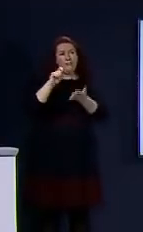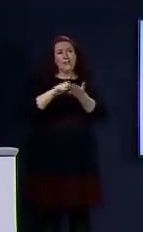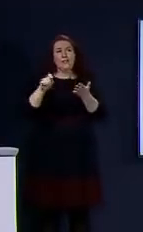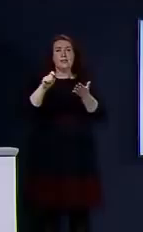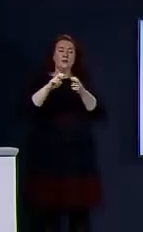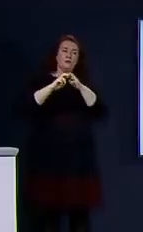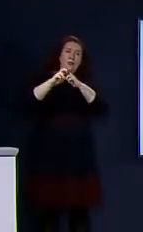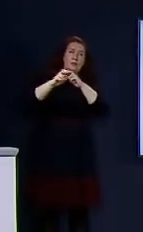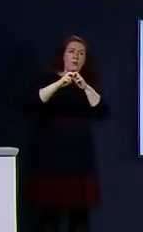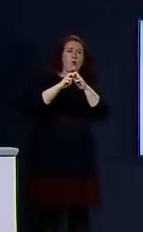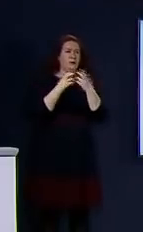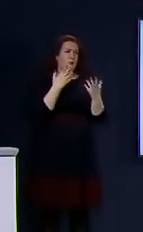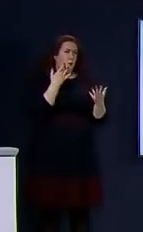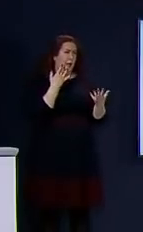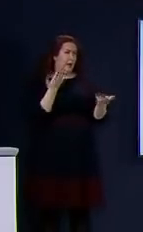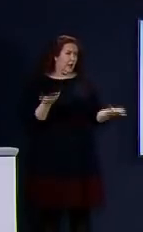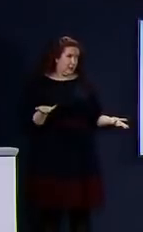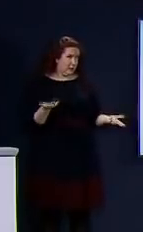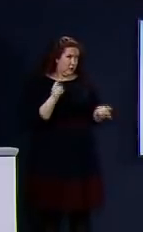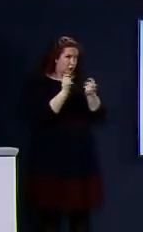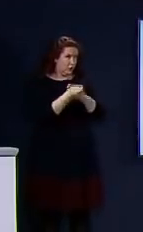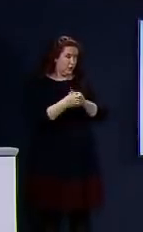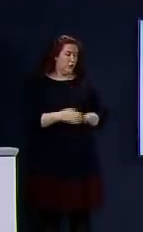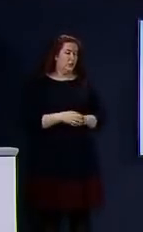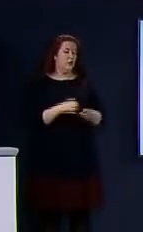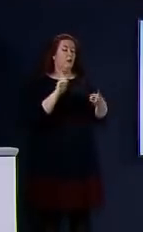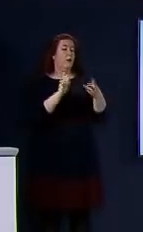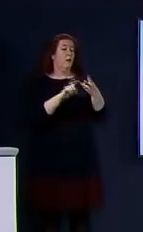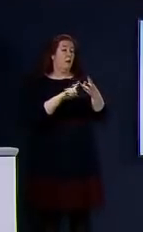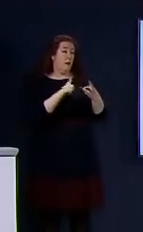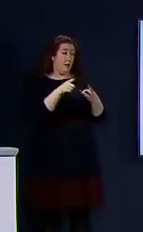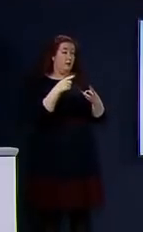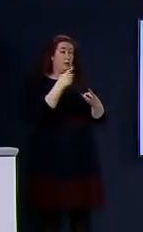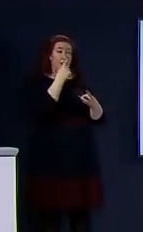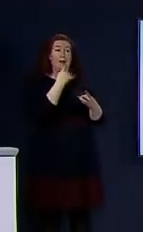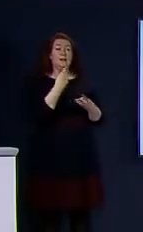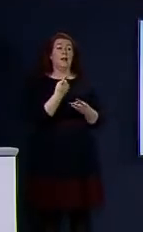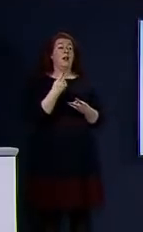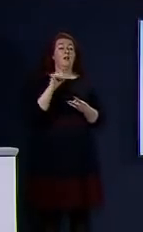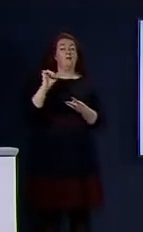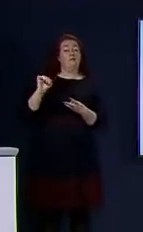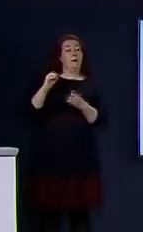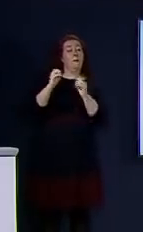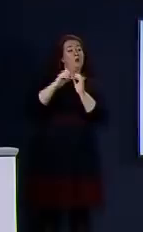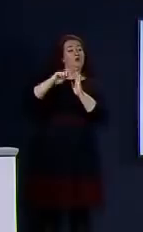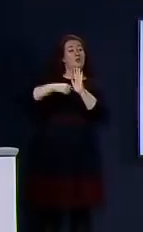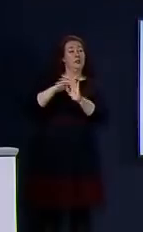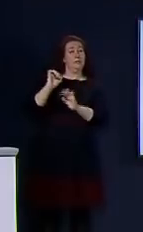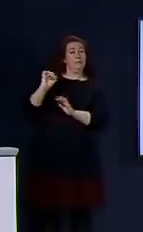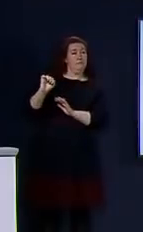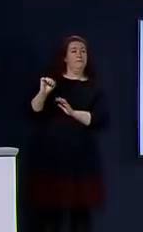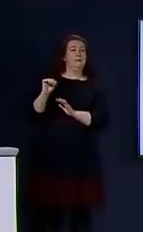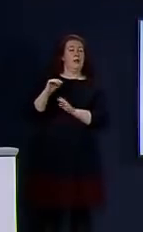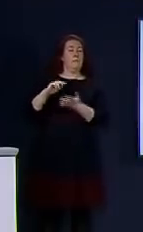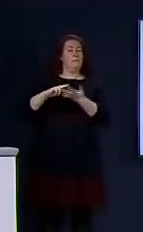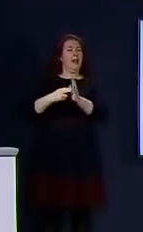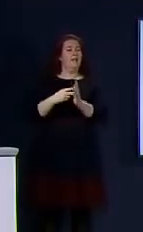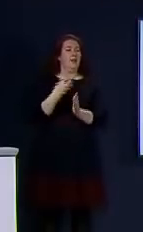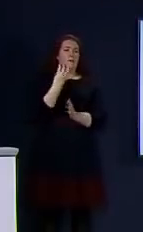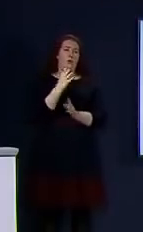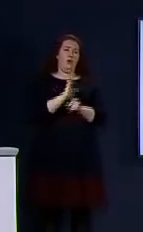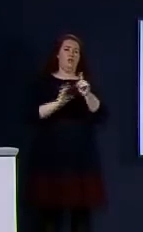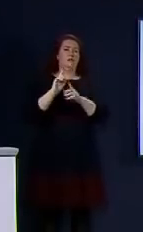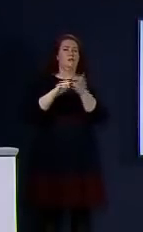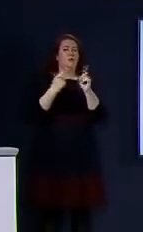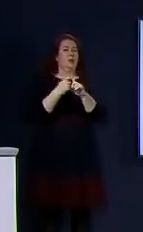in transport. And if you're able to, a word on Boris Johnson's plans for a four-nation summit. When and